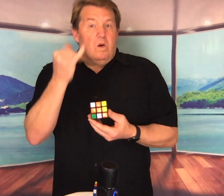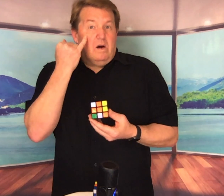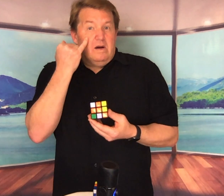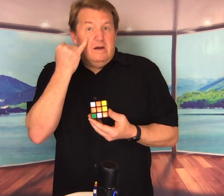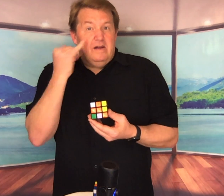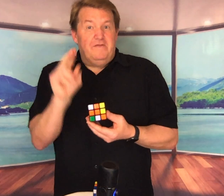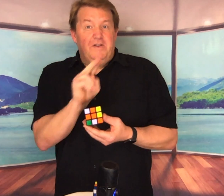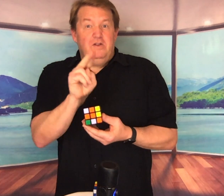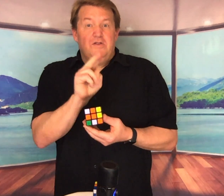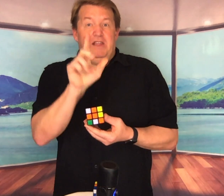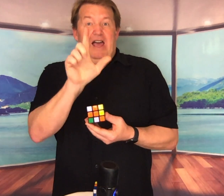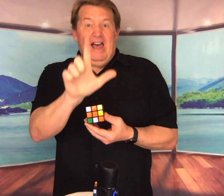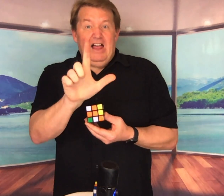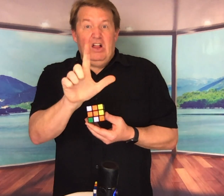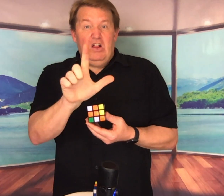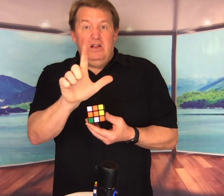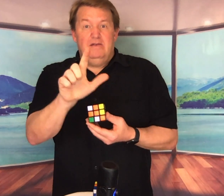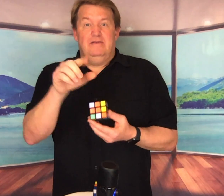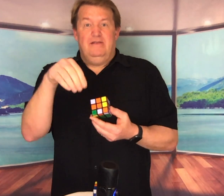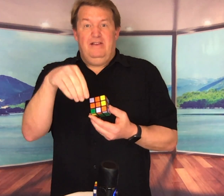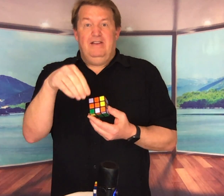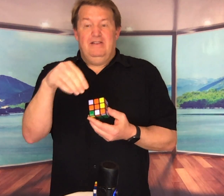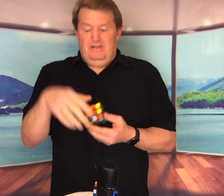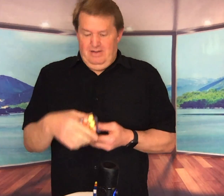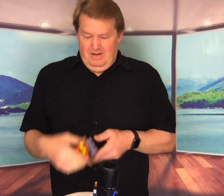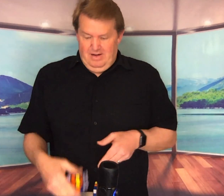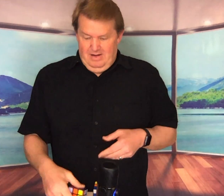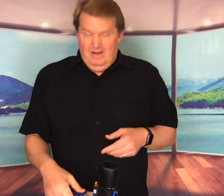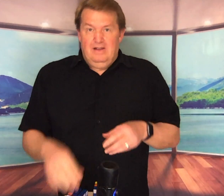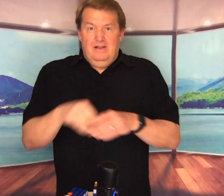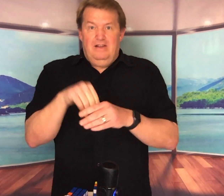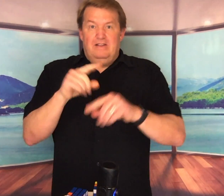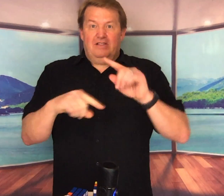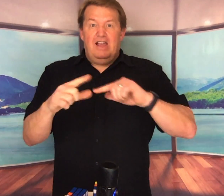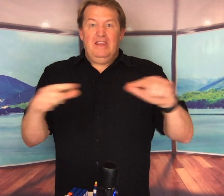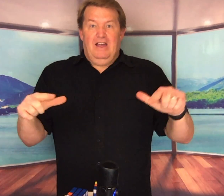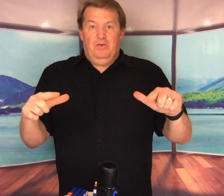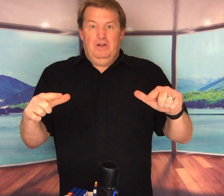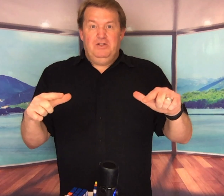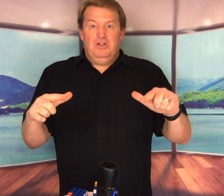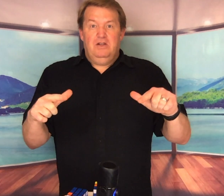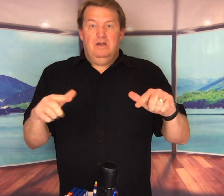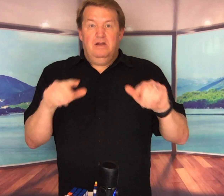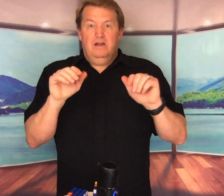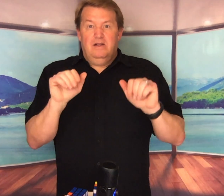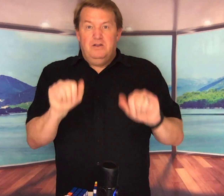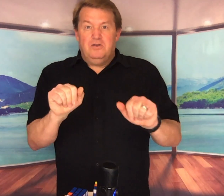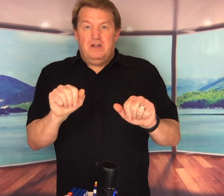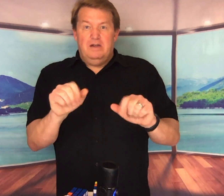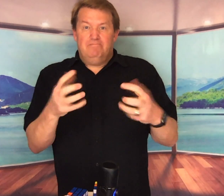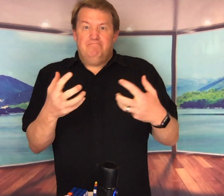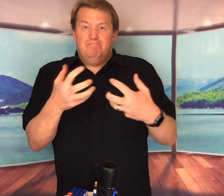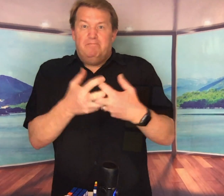Or if you use the L in sign language, you can match